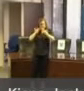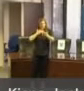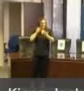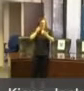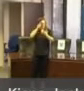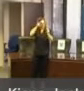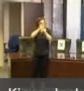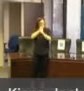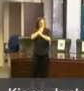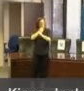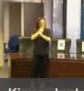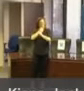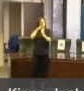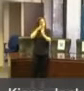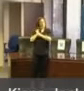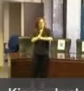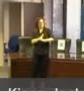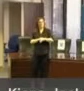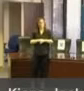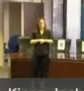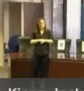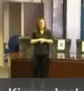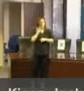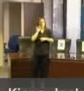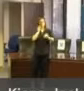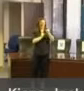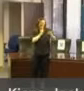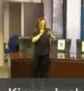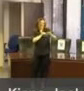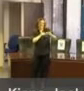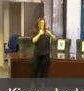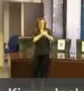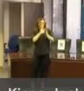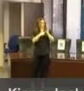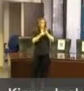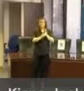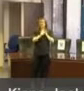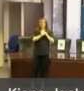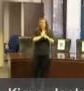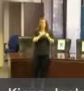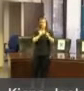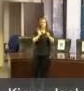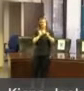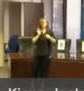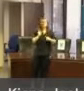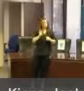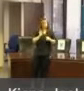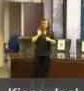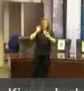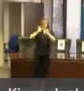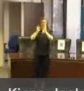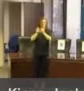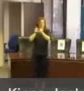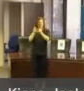point 05 of the rules, the requirements related to informing family members and